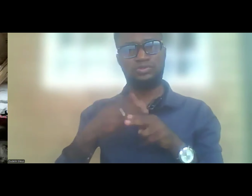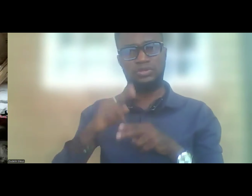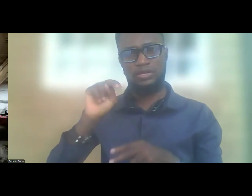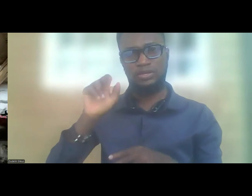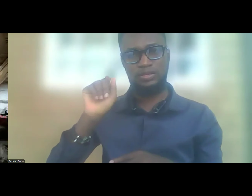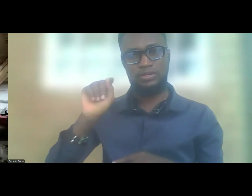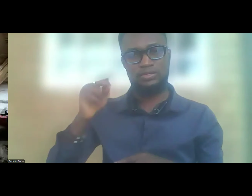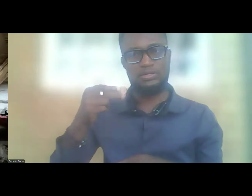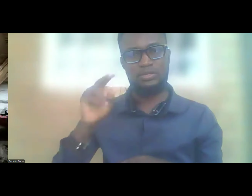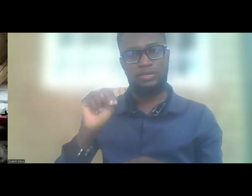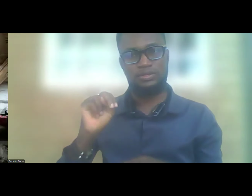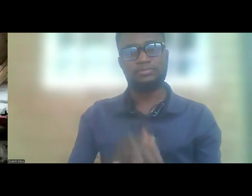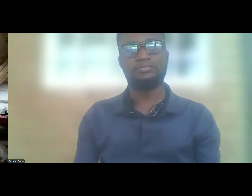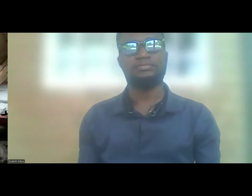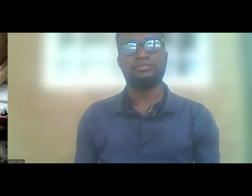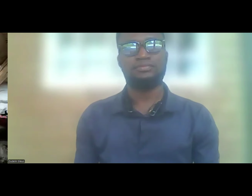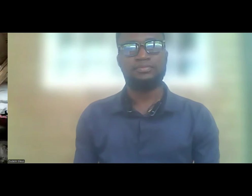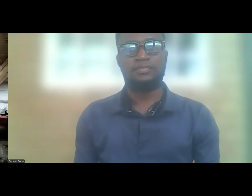much.